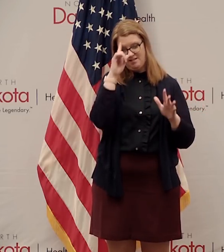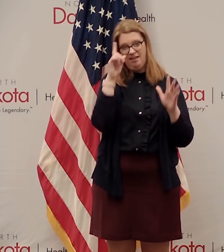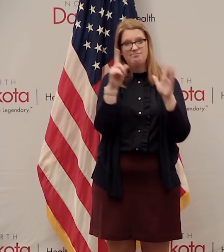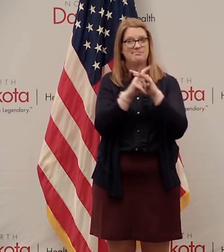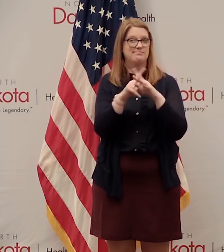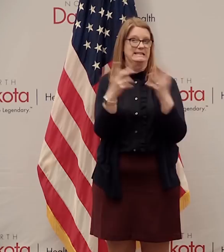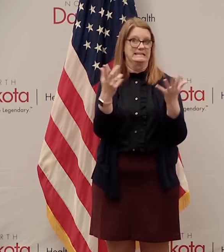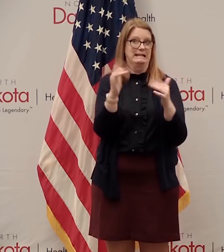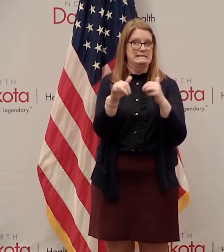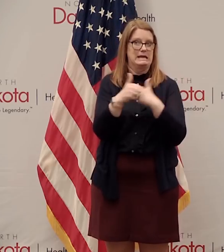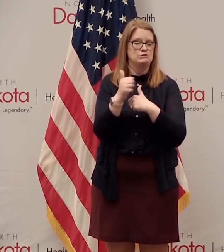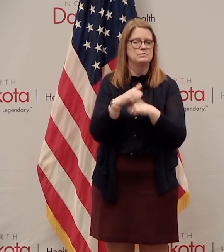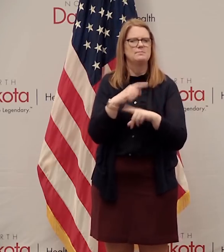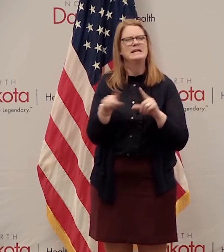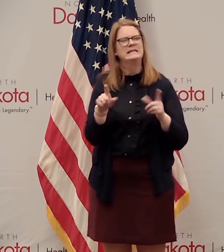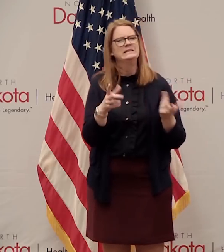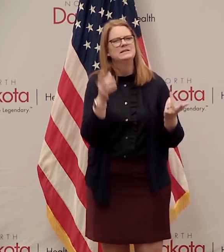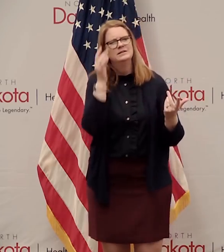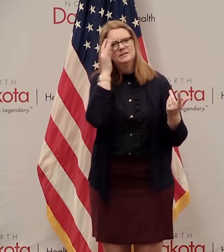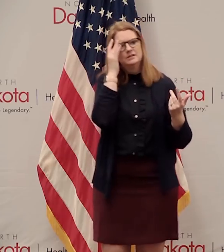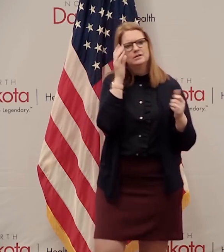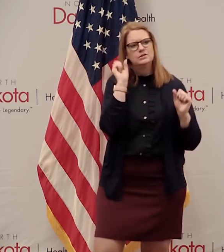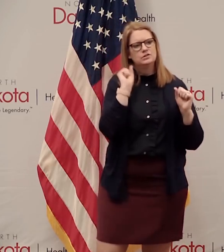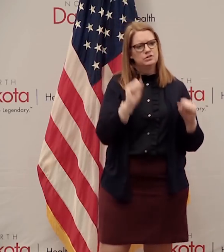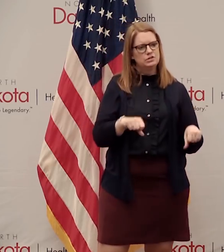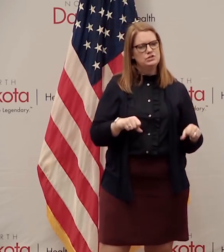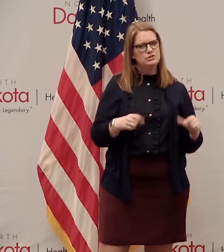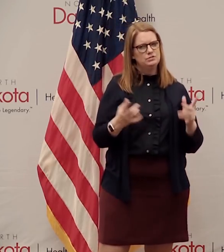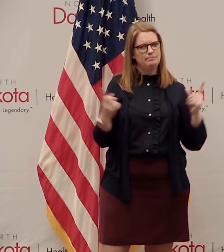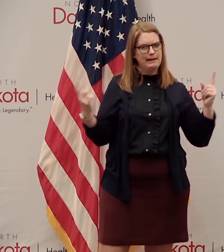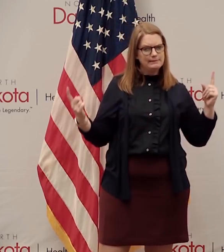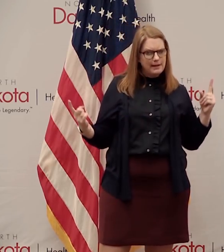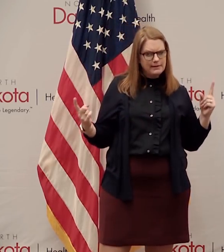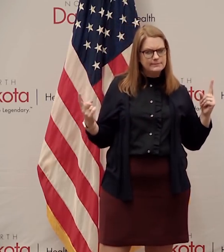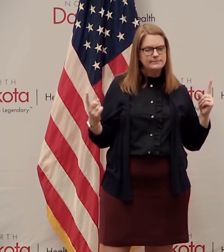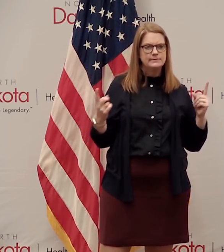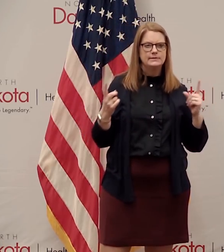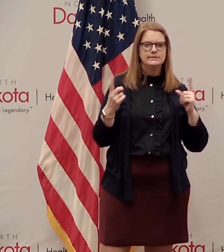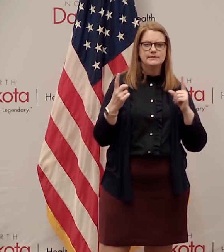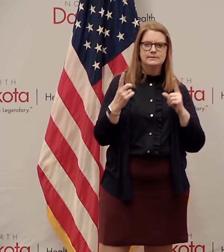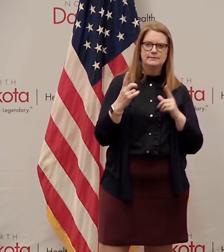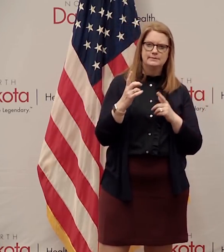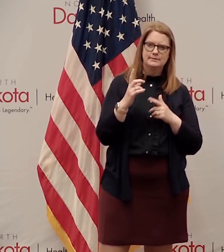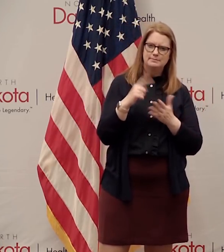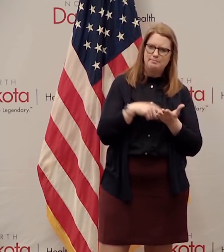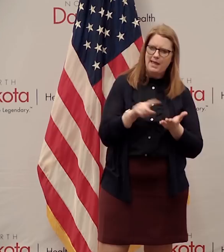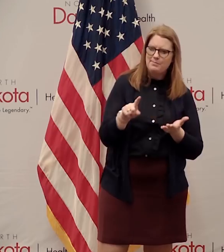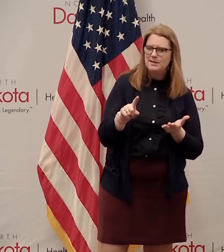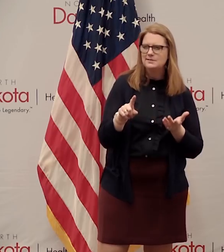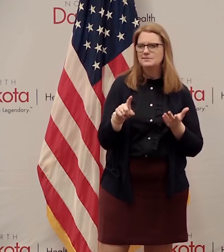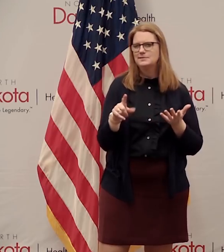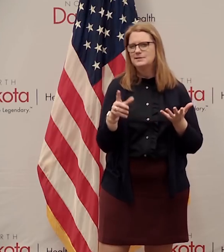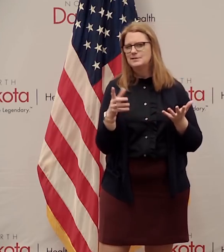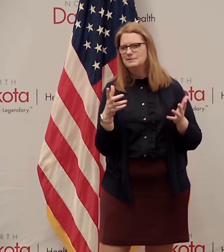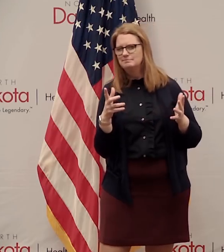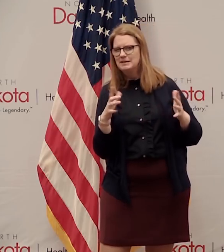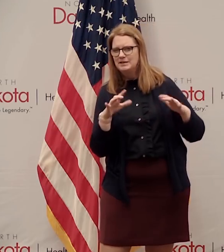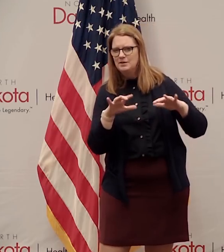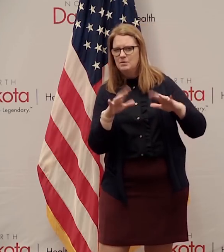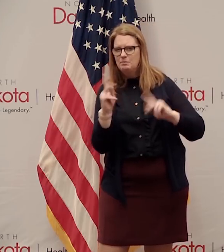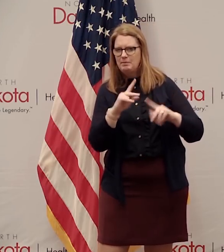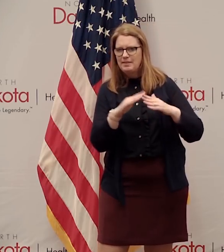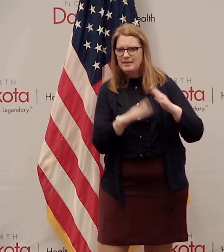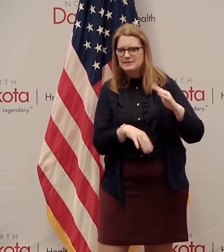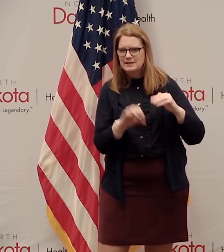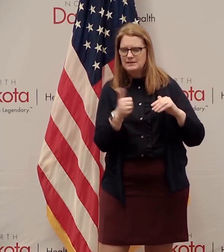but could you manage it in a way where you could maintain social distancing and how you manage payment and crowds less than 10? I